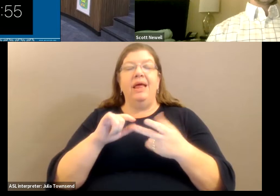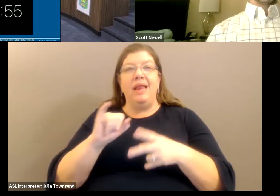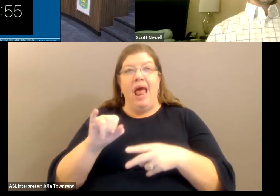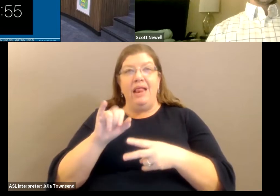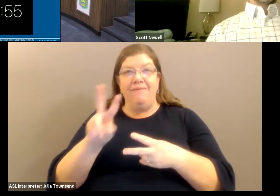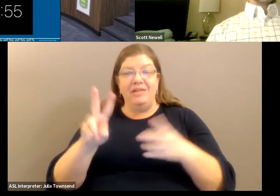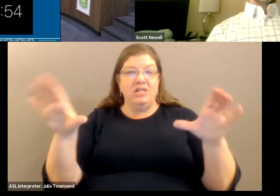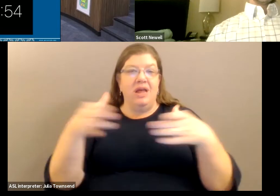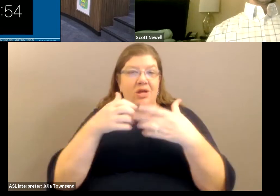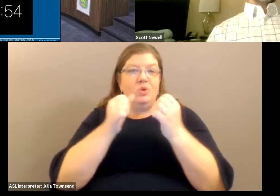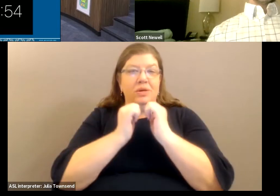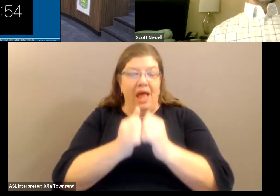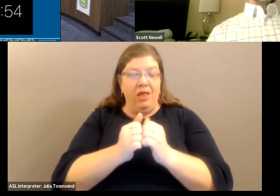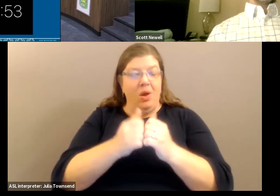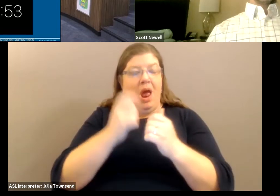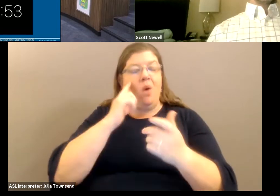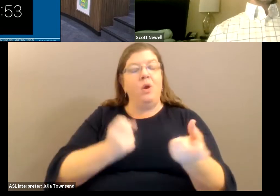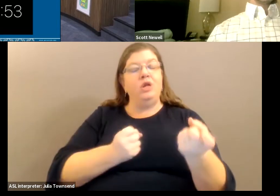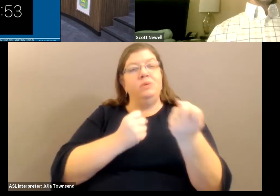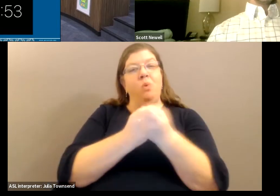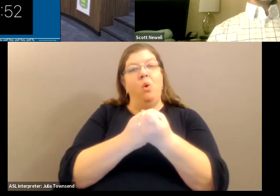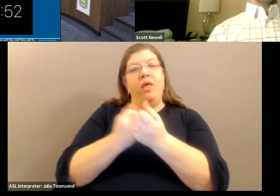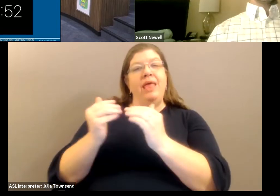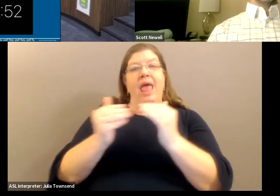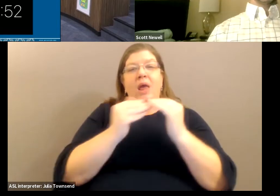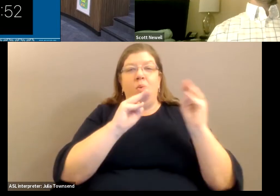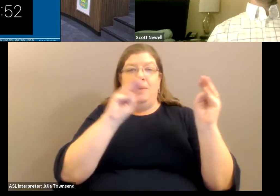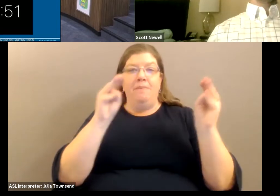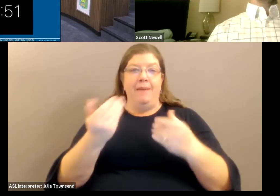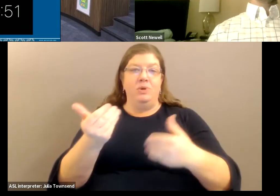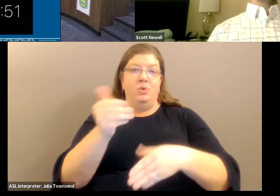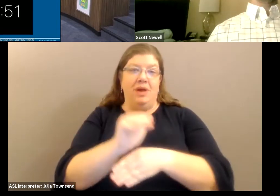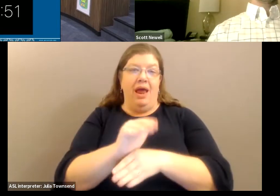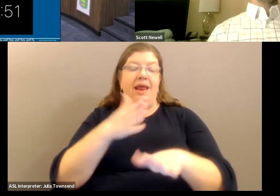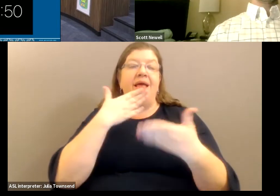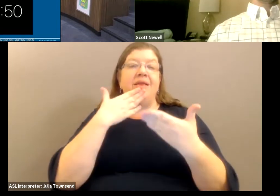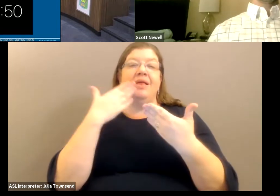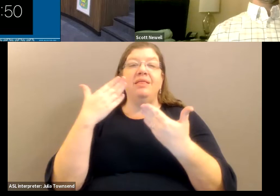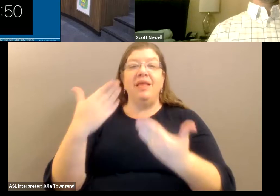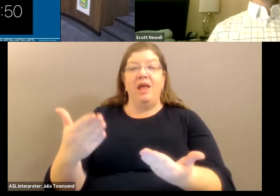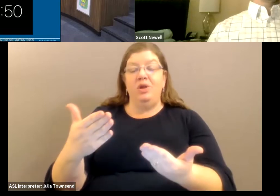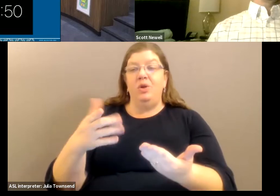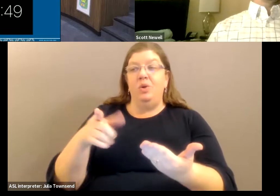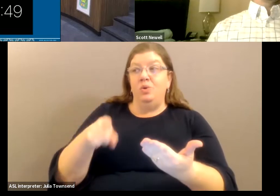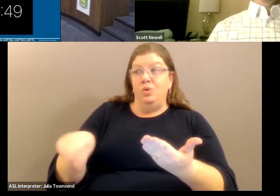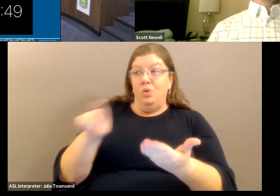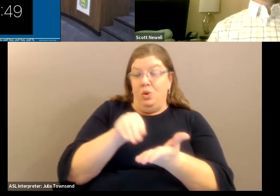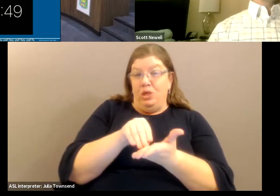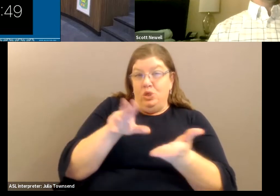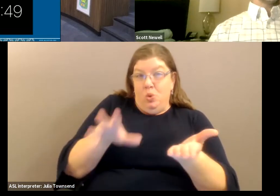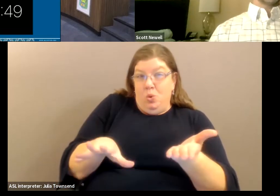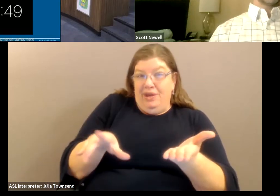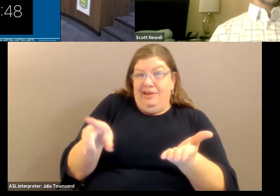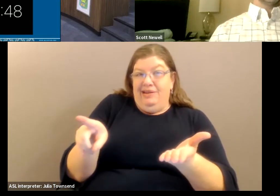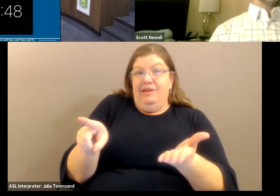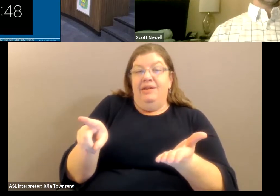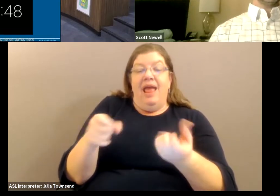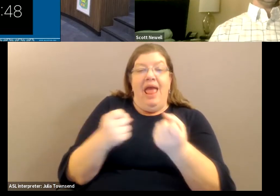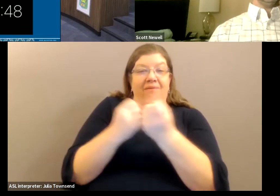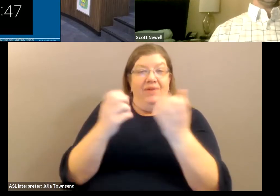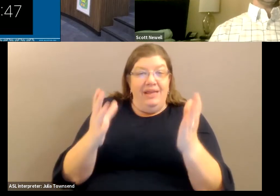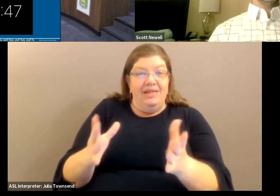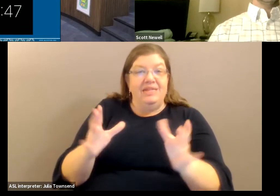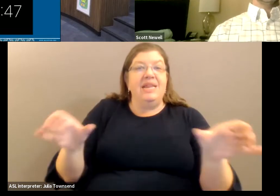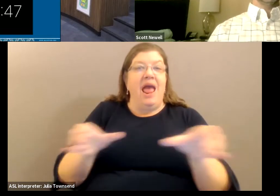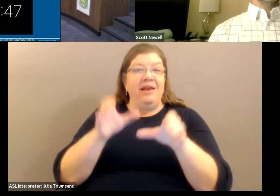lend my support for the equity map tonight. And thank you to the student advocates and activists